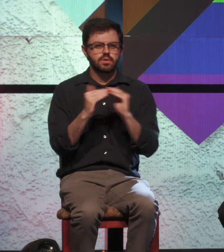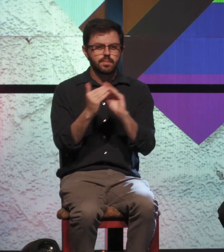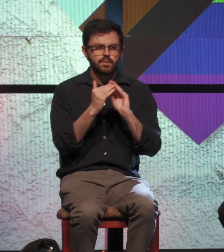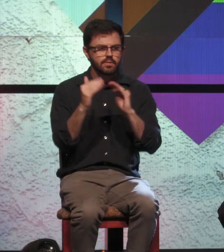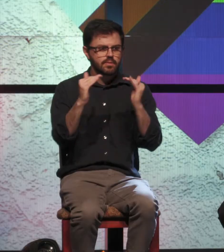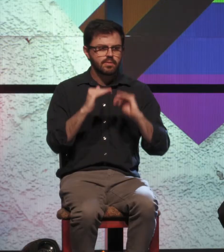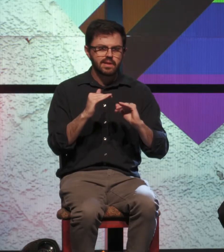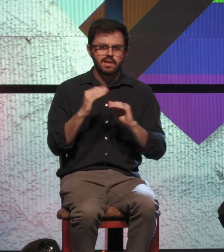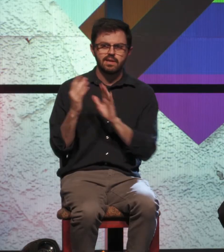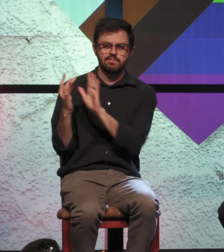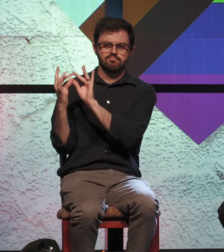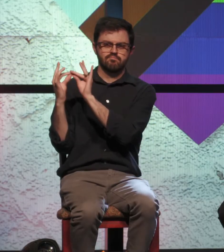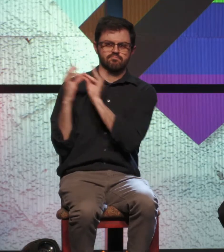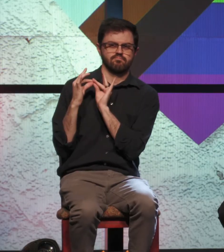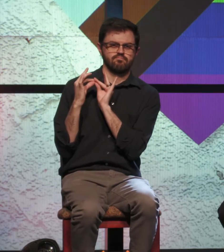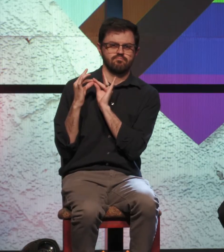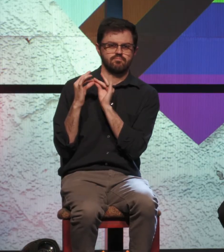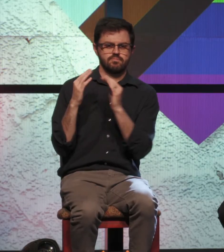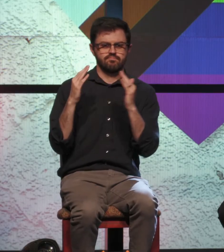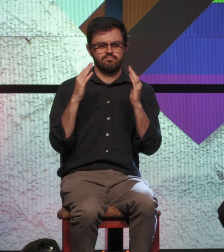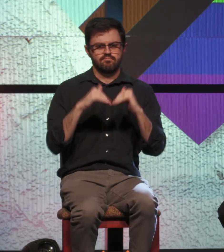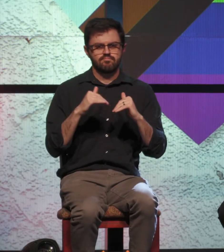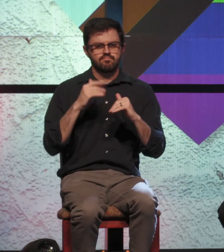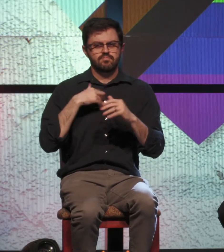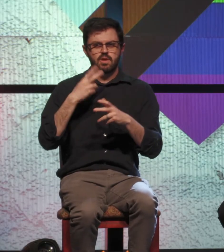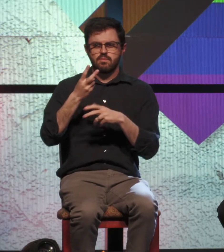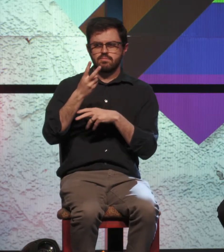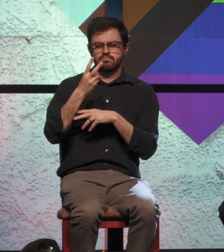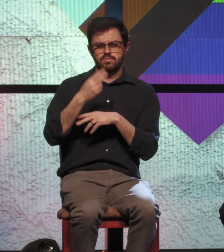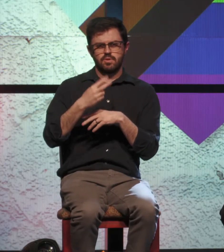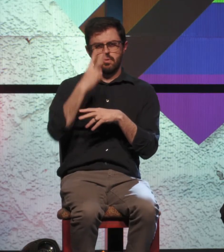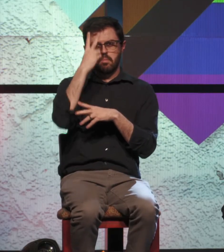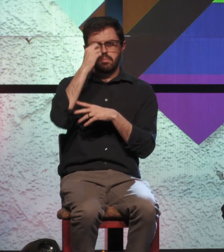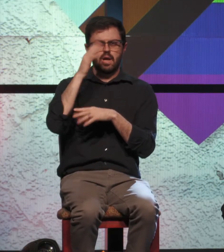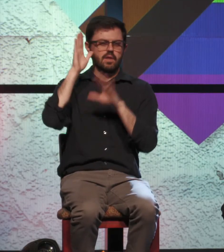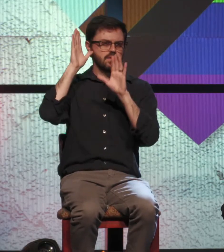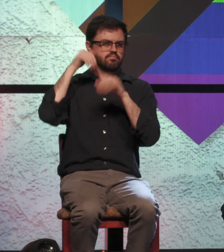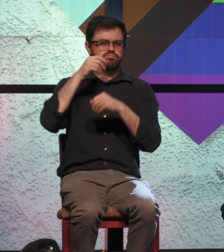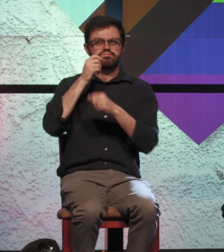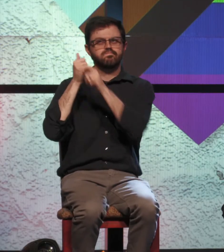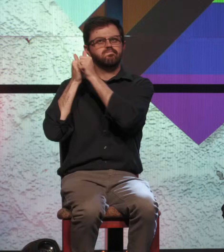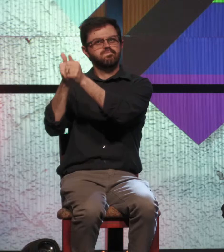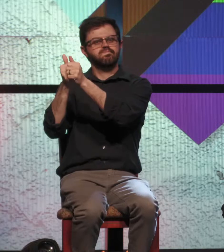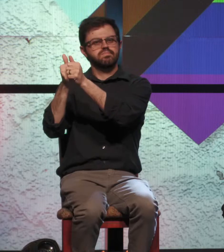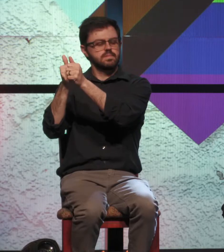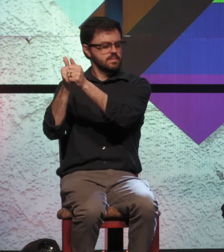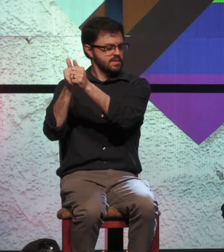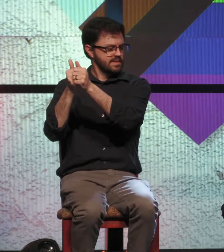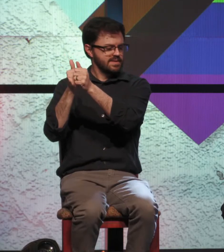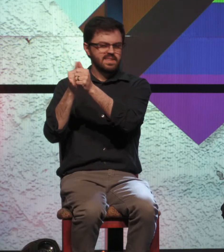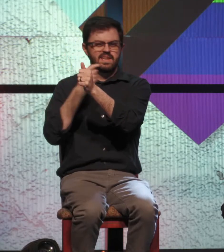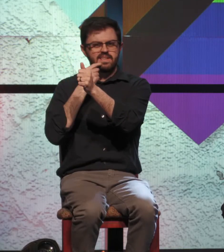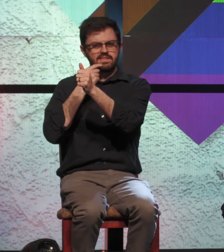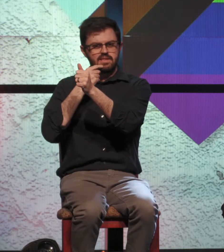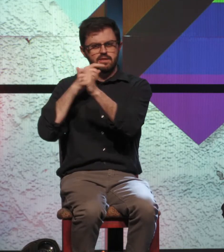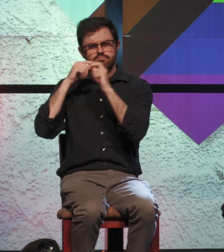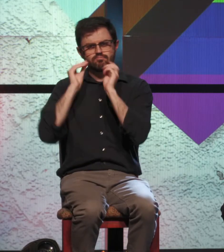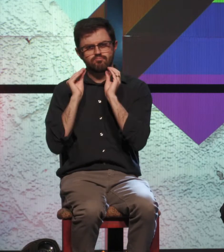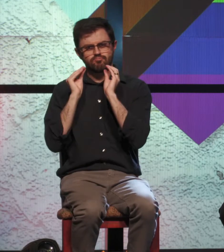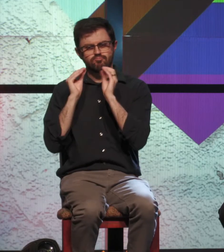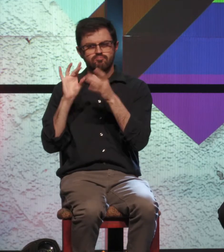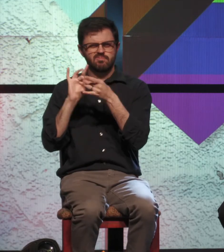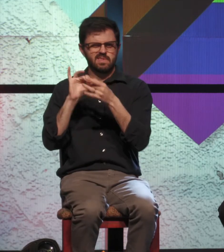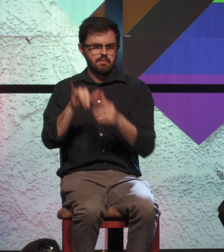close, blindly obey. There's a smiley face, not smiley face with that one, kind of like a,